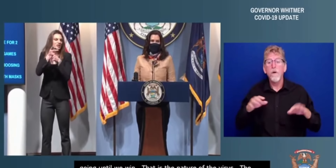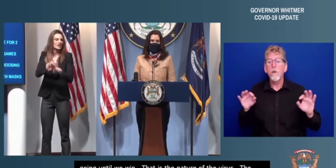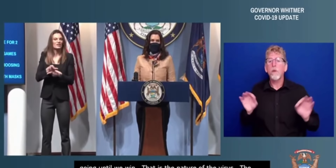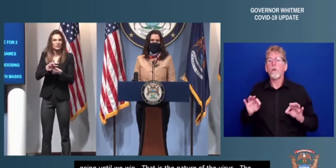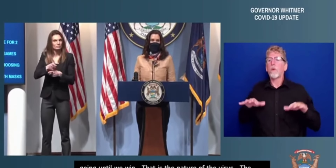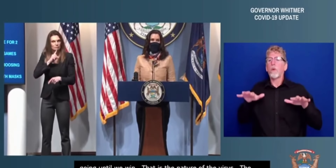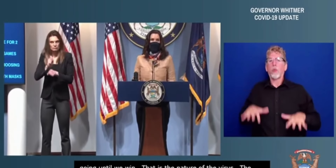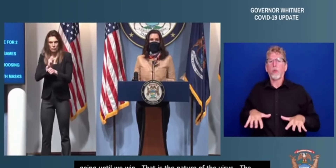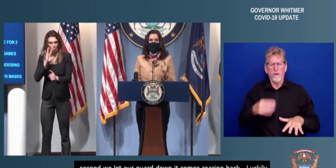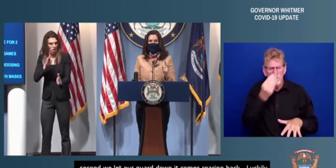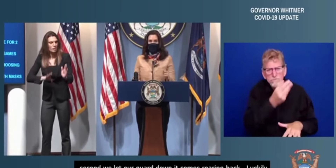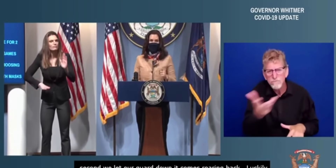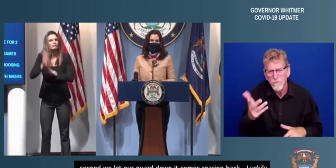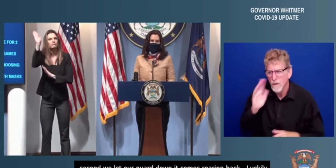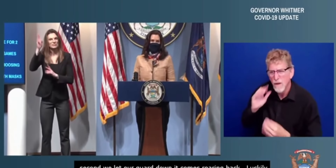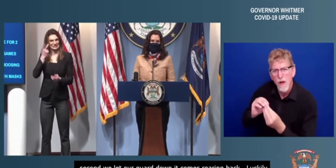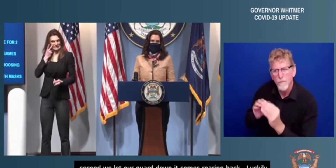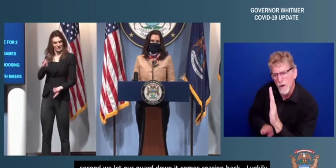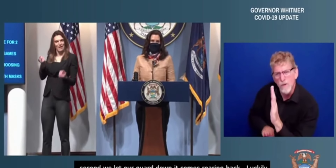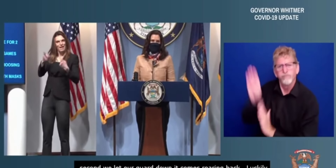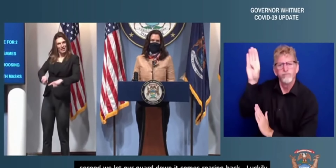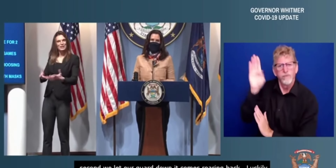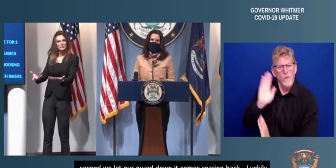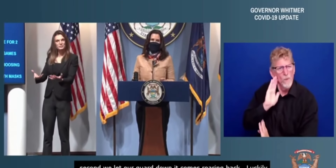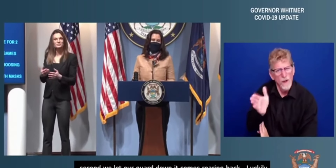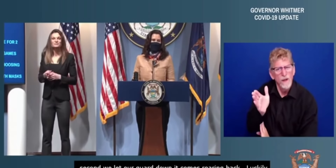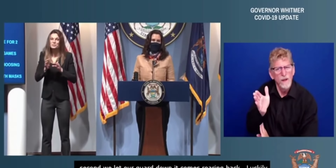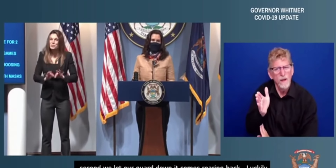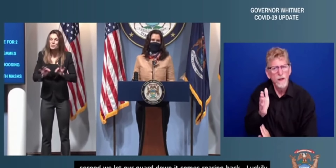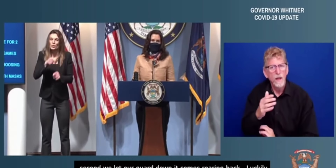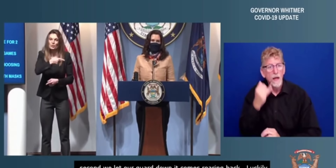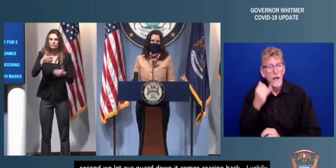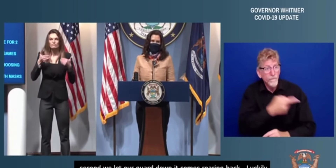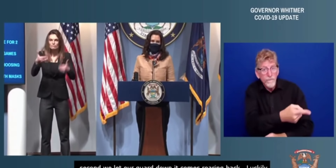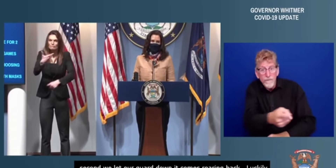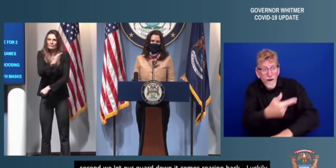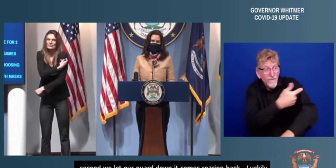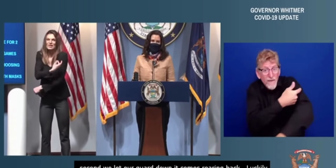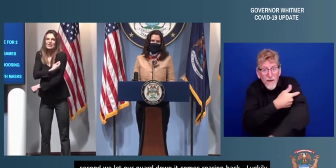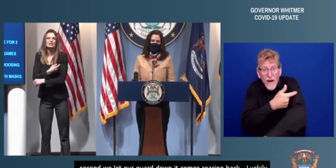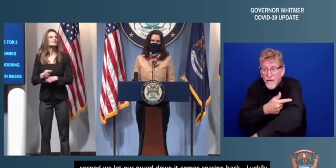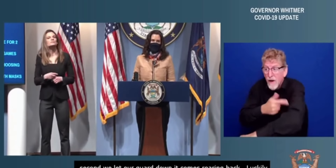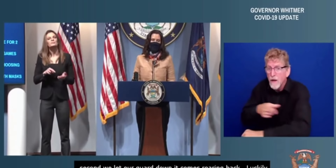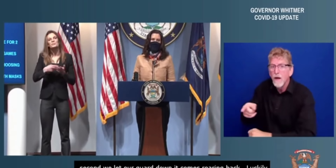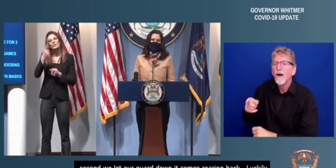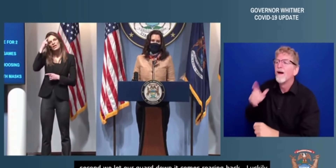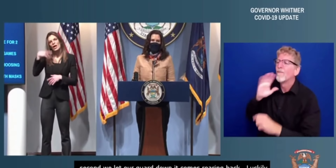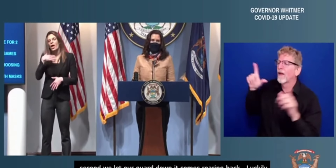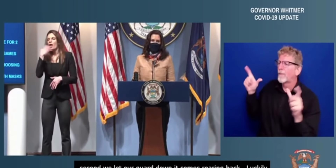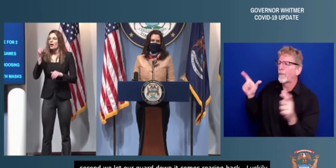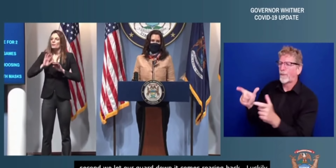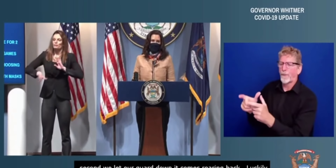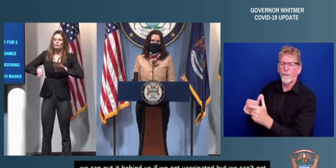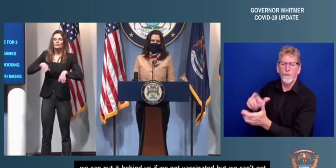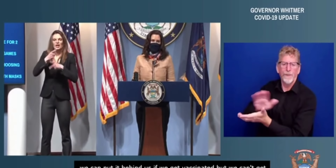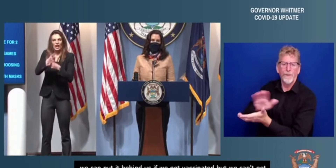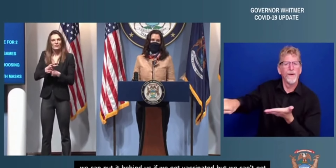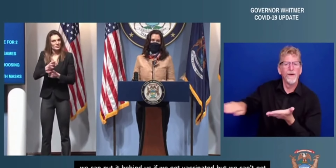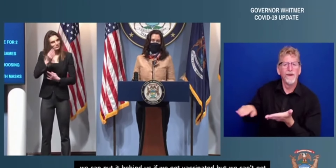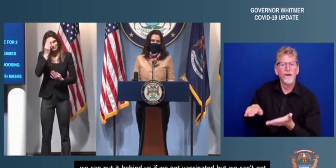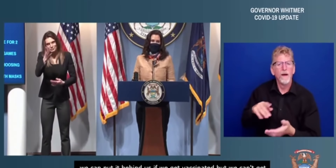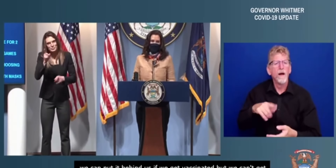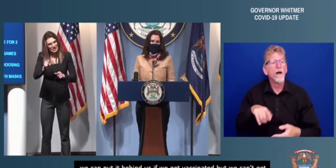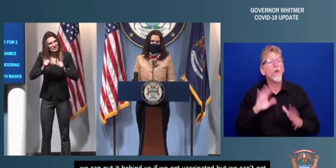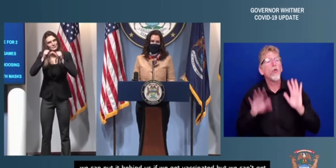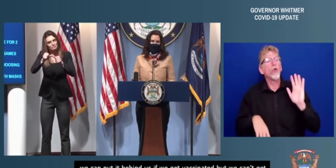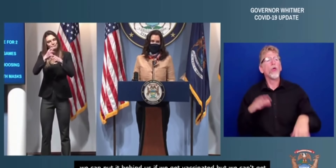put it behind us once and for all if we get vaccinated, but we can't get complacent in the meantime. The best way to bring cases down is